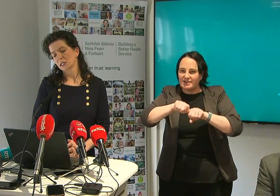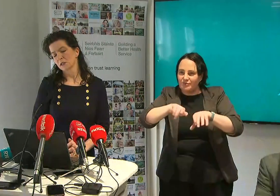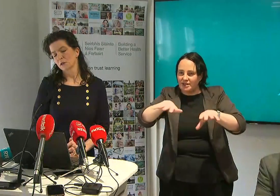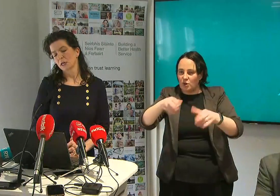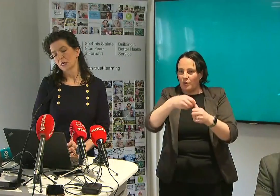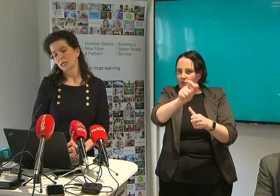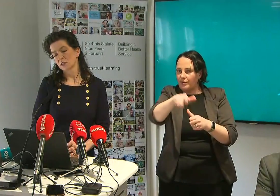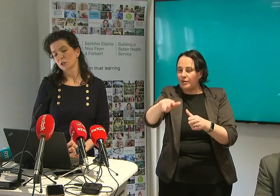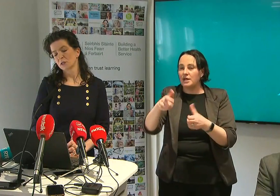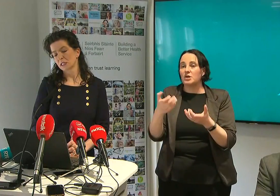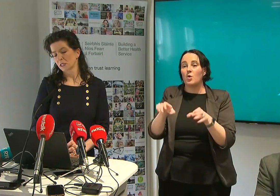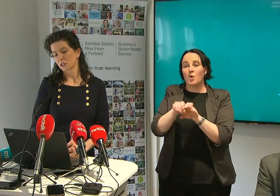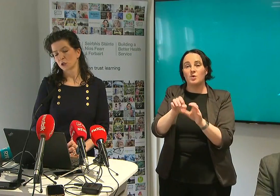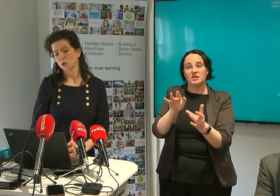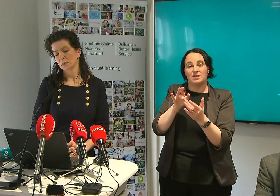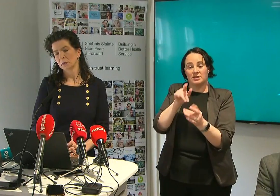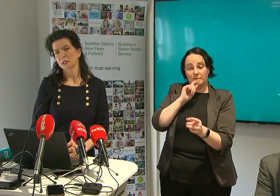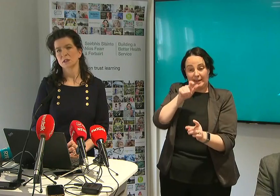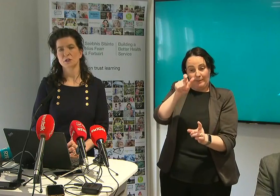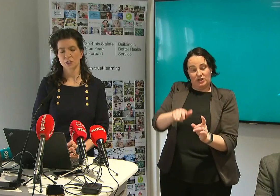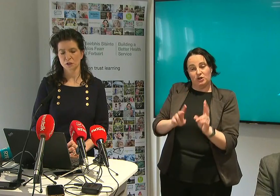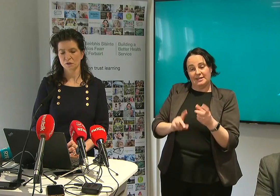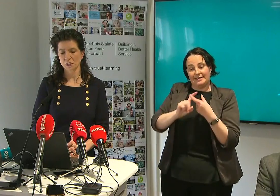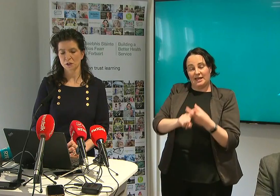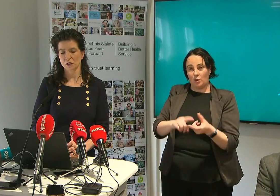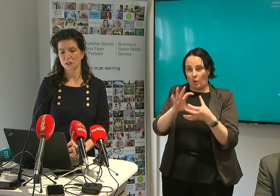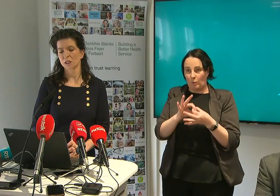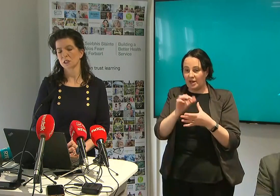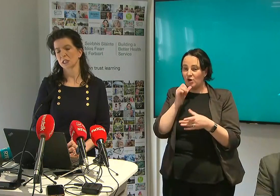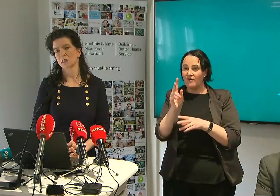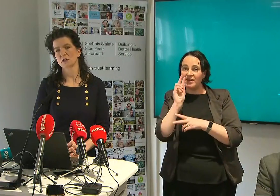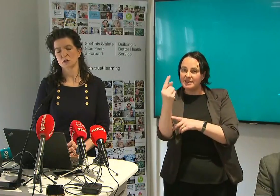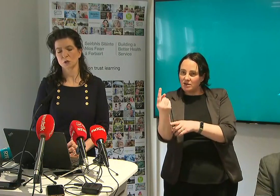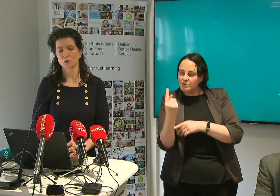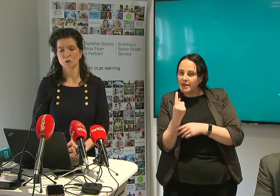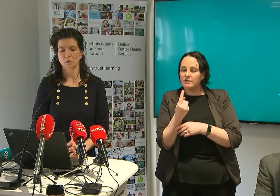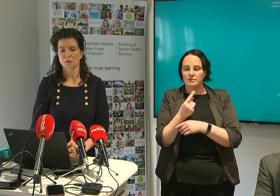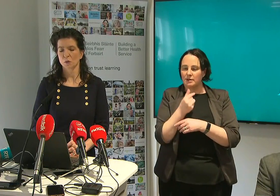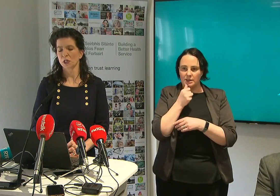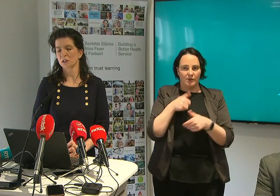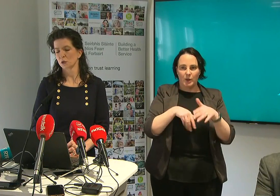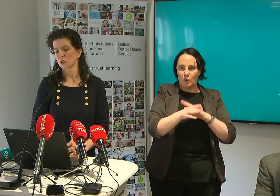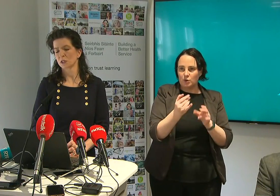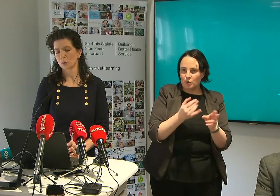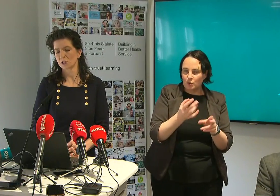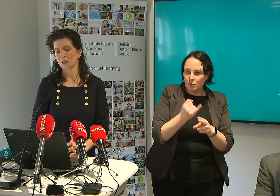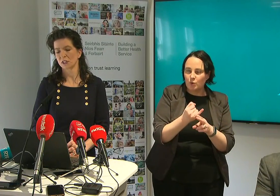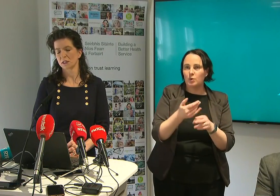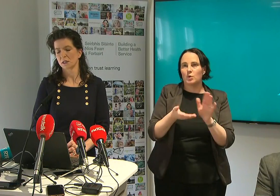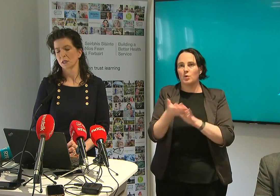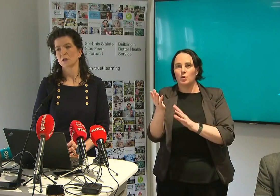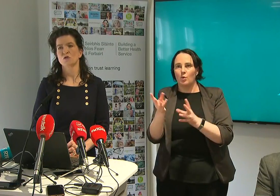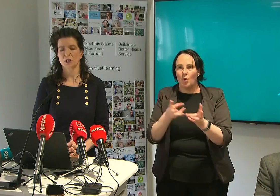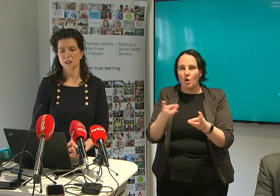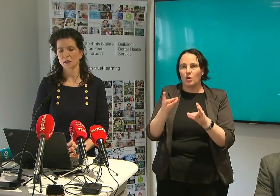close contacts are asked to do is to stay at home, to not have visitors, not attend school, work, social, sporting